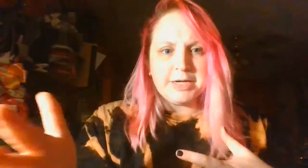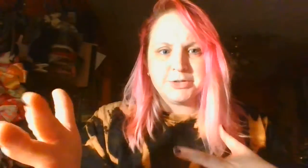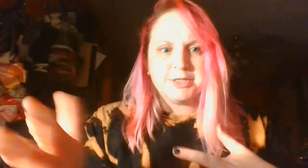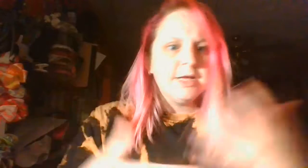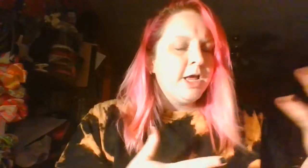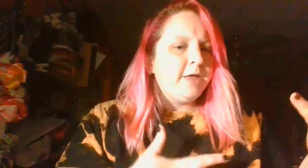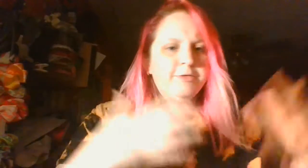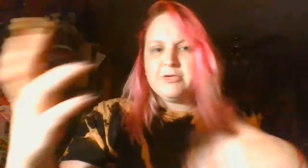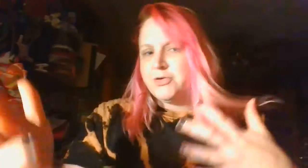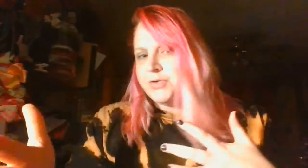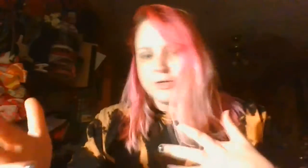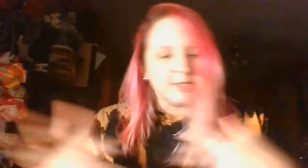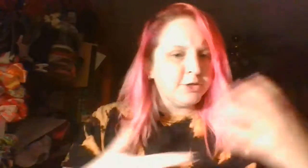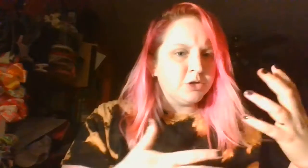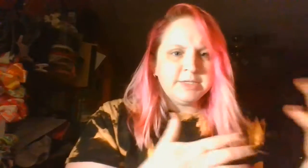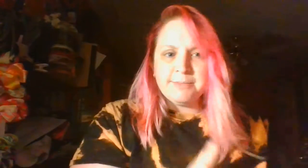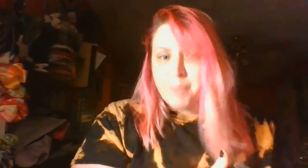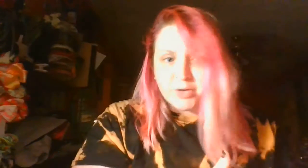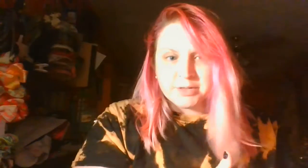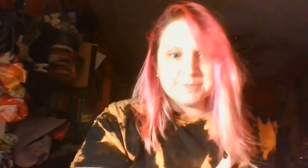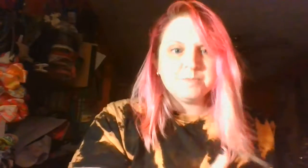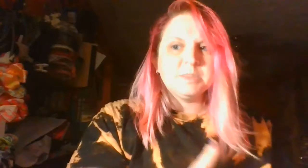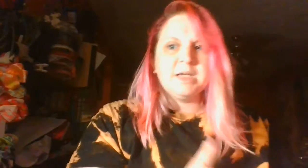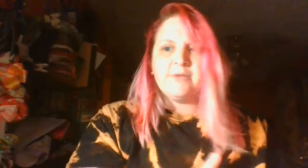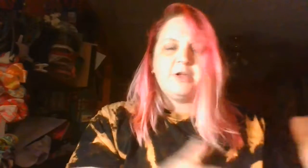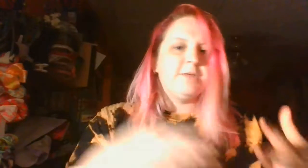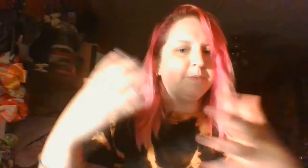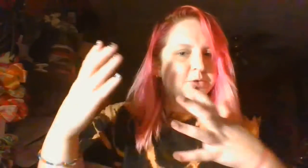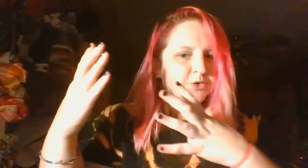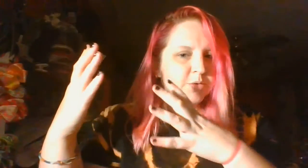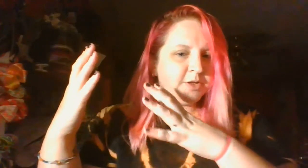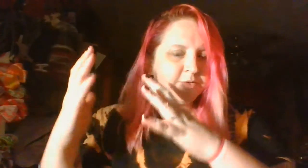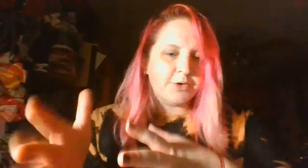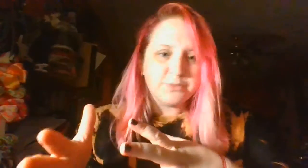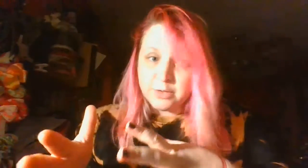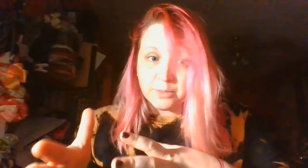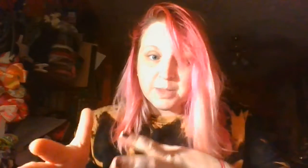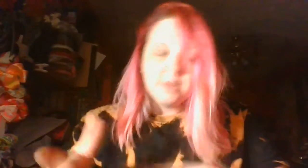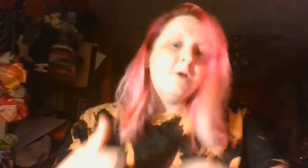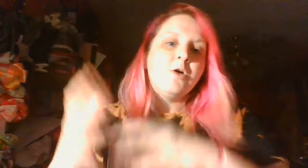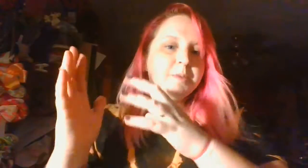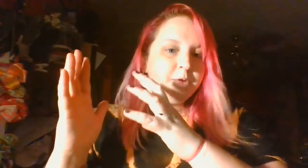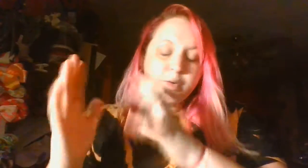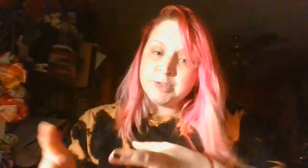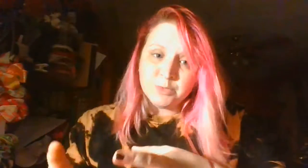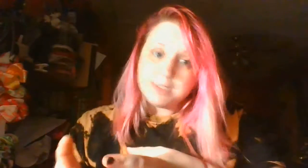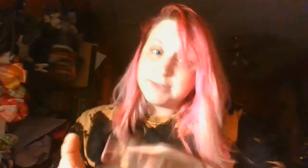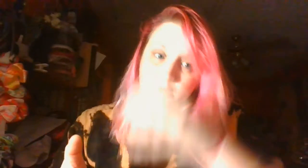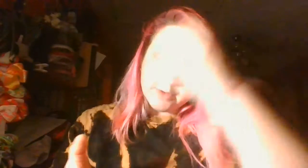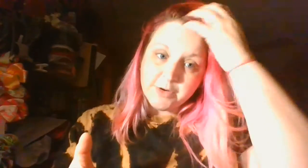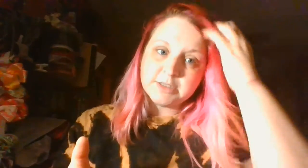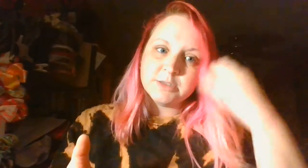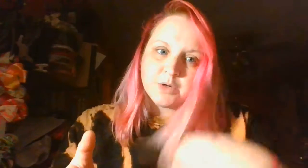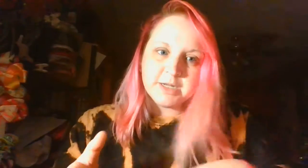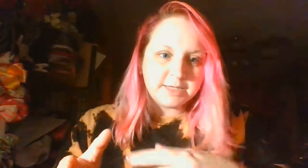directors. If you chose a director, say you chose Tim Burton to cover him, maybe you start with his first film, or maybe where he started with first is working as